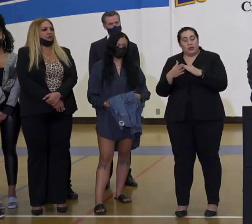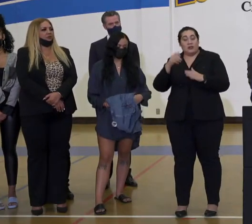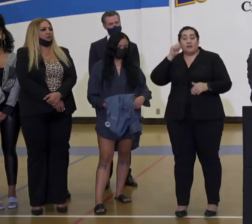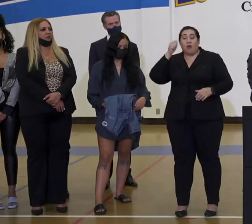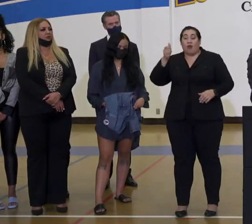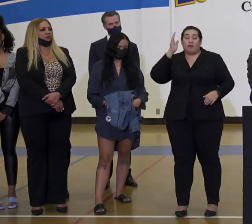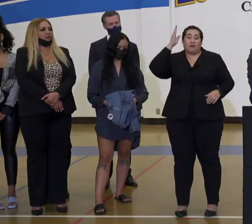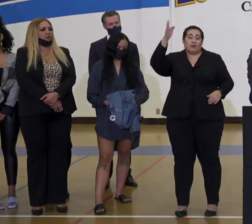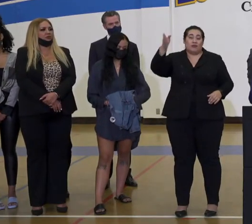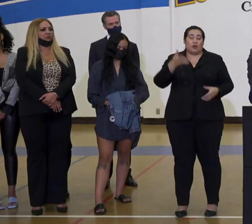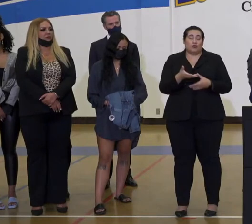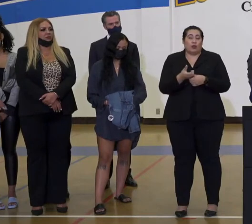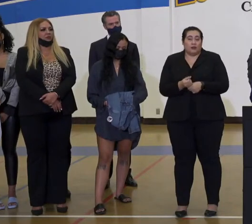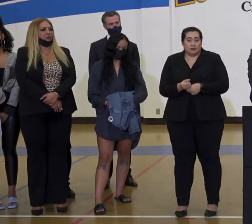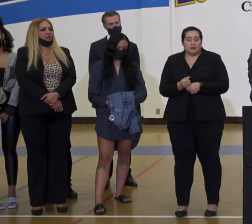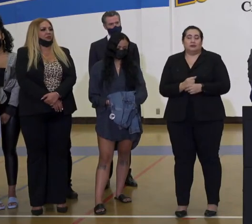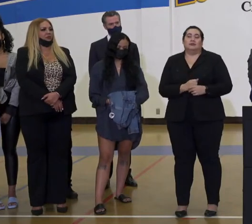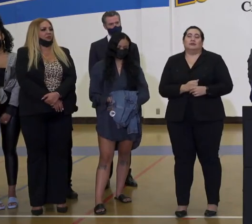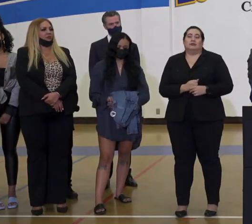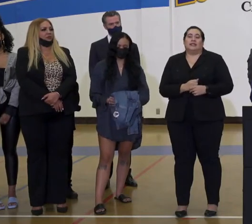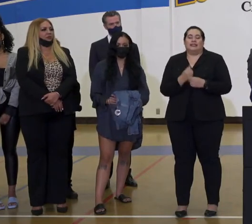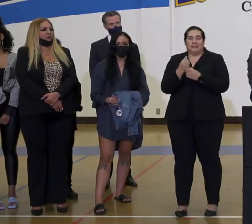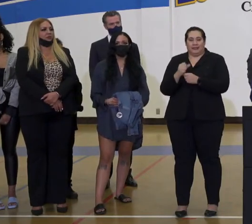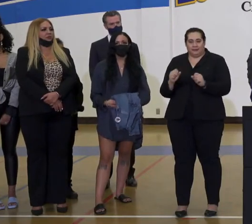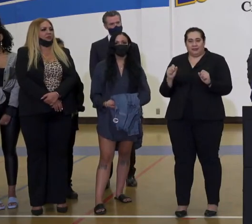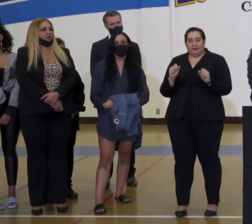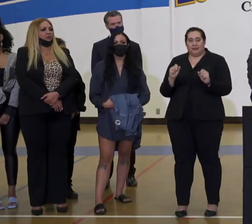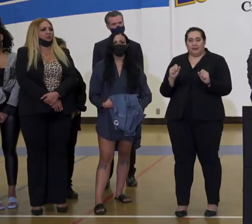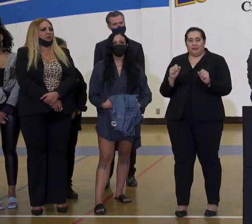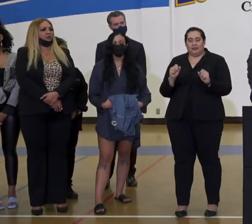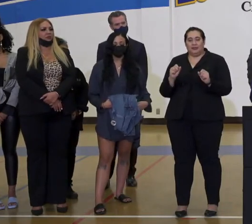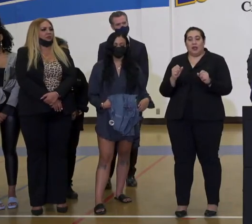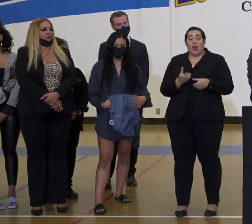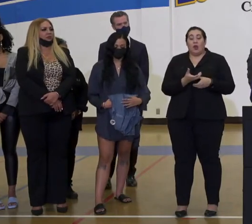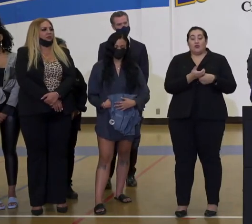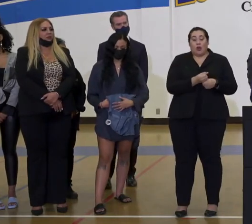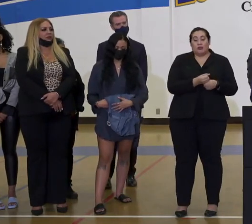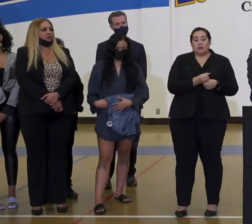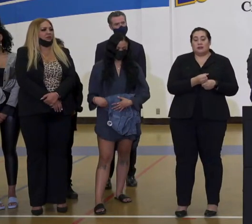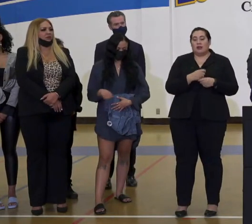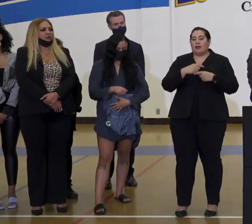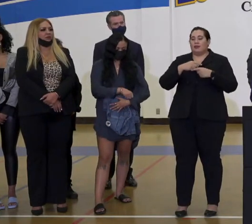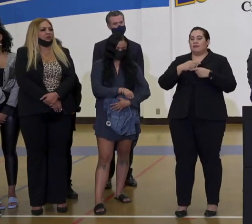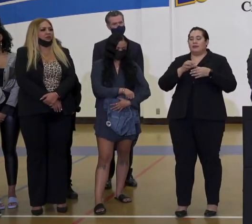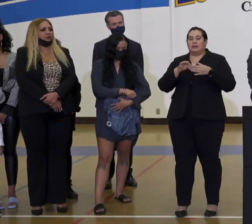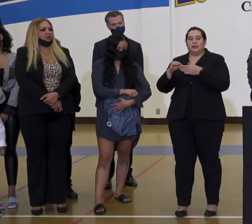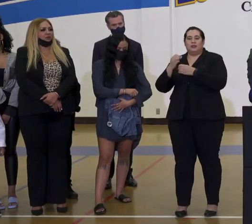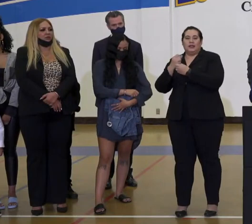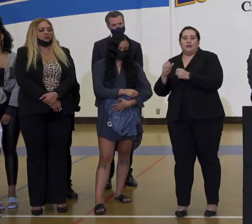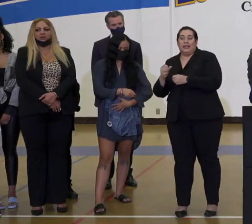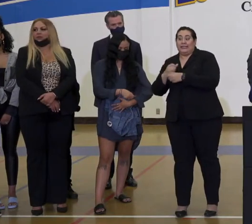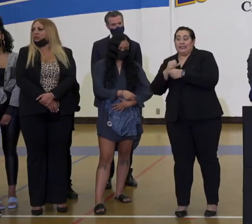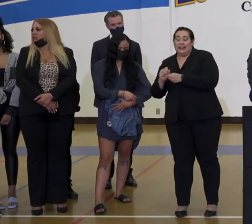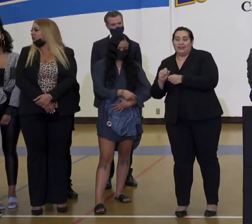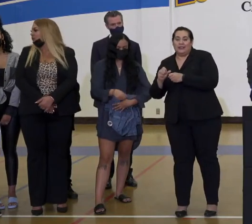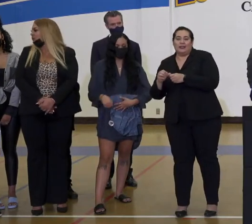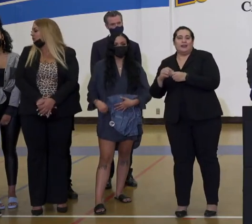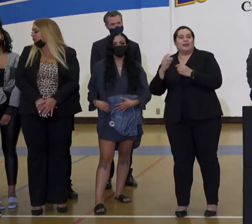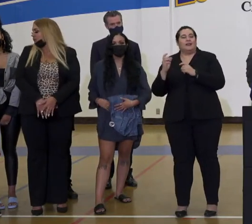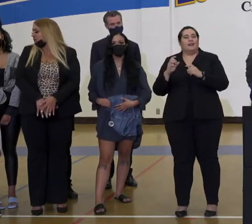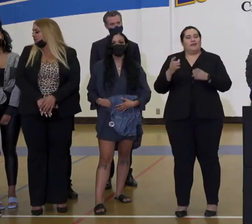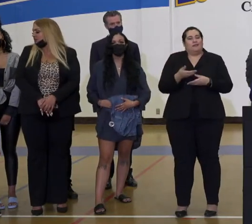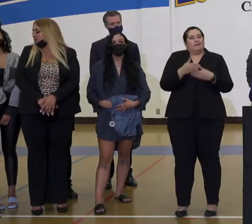tomorrow. Trust generates safety, and safety generates trust. So today for me is a day